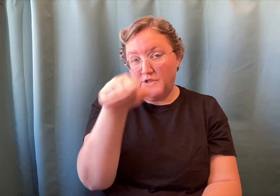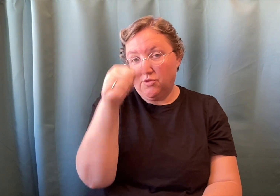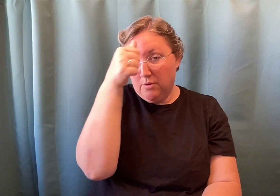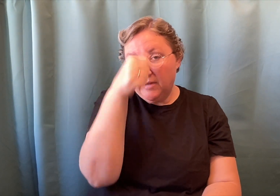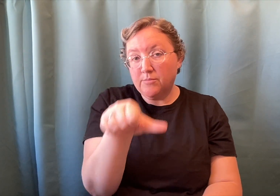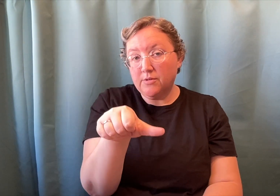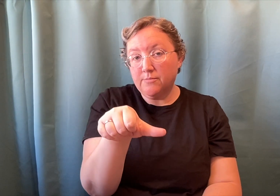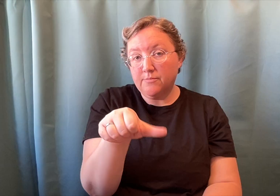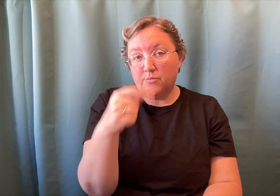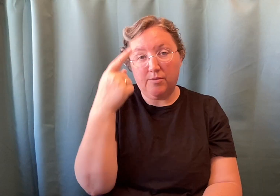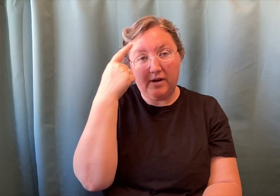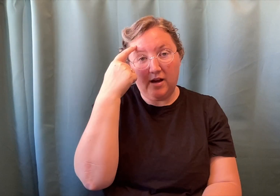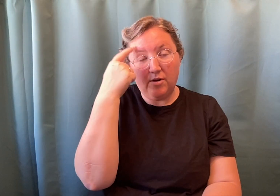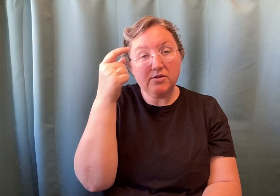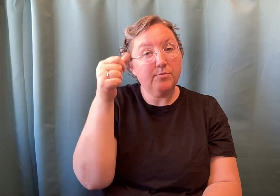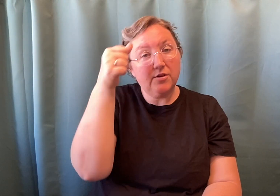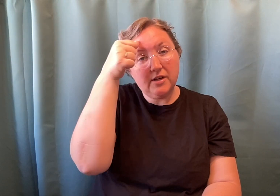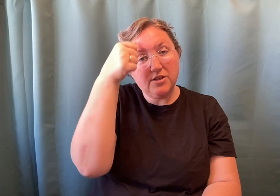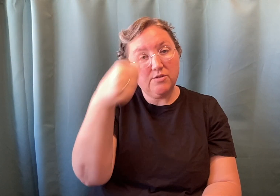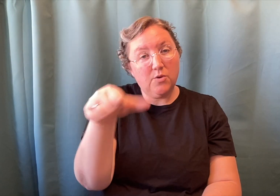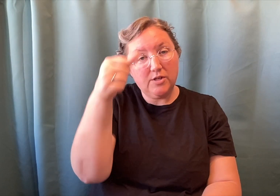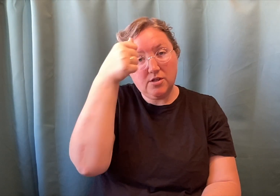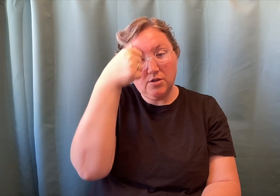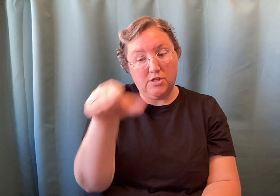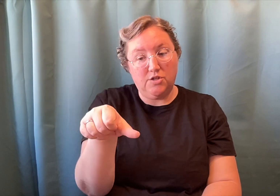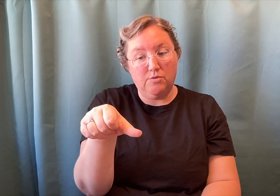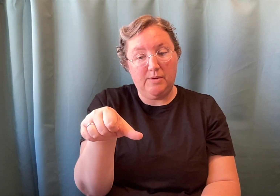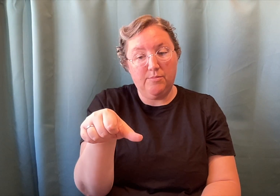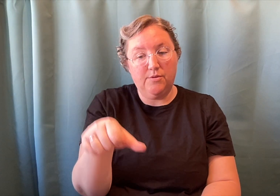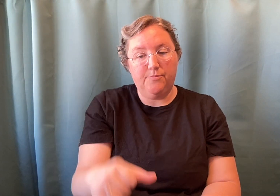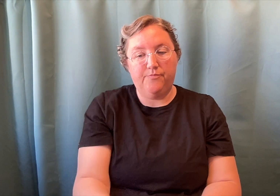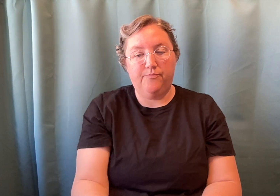you remember? With my eyebrows up looking at you as a question. Did you remember?